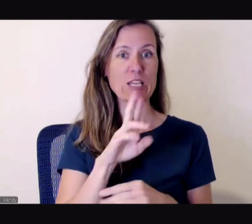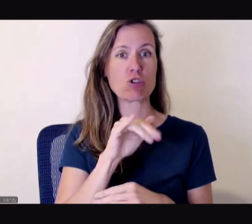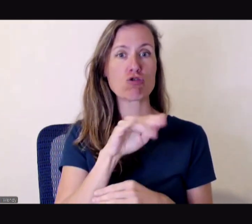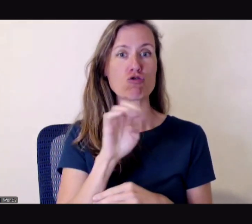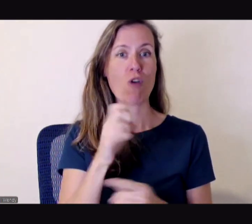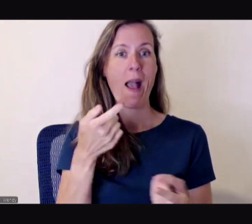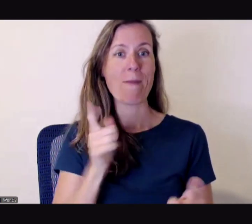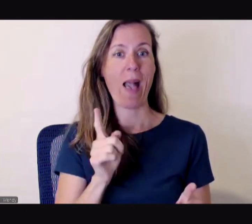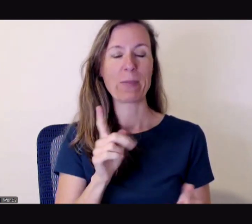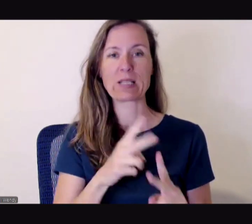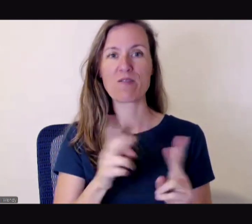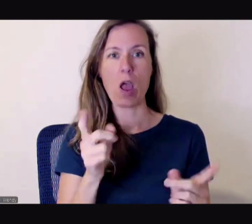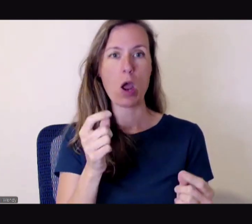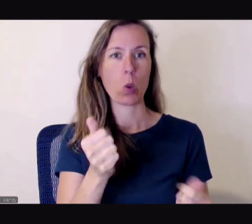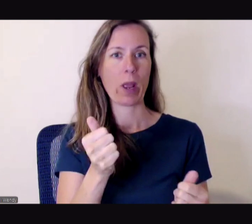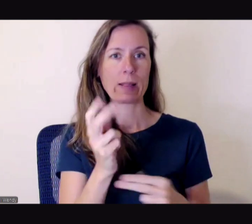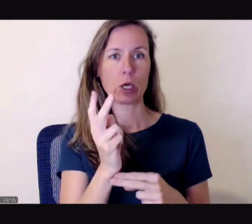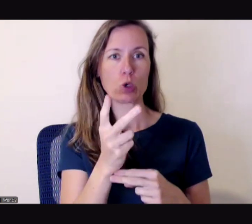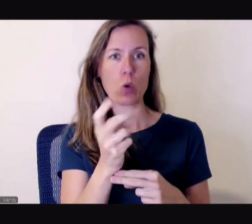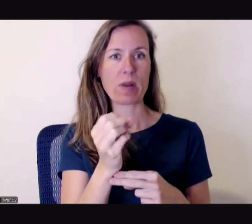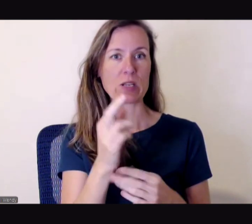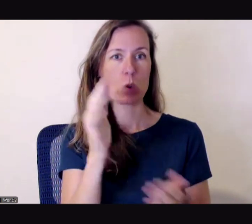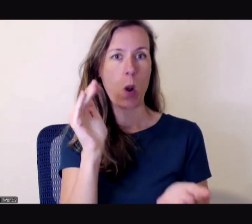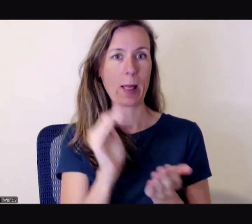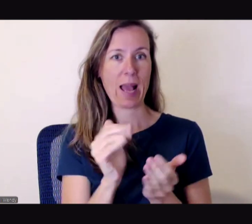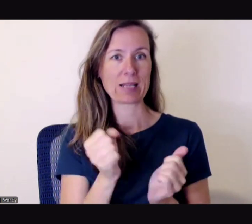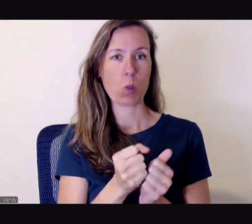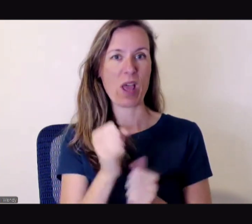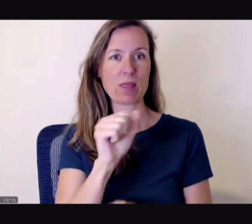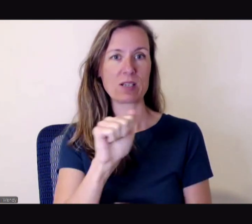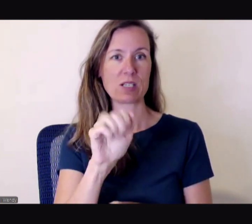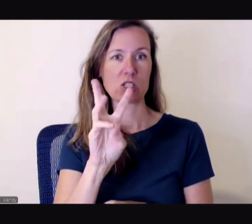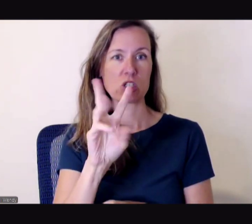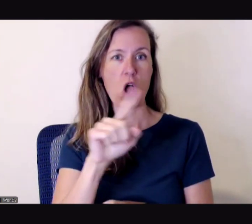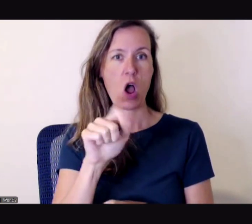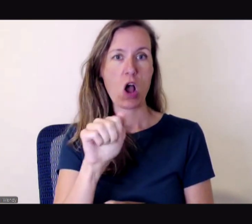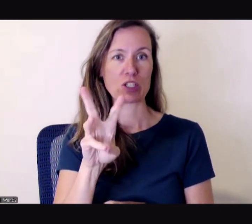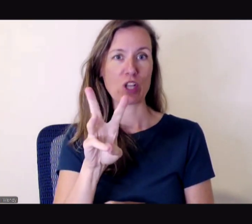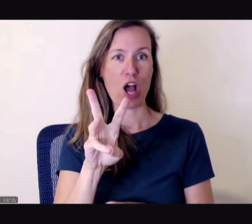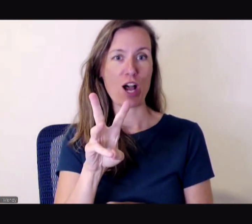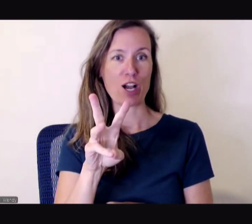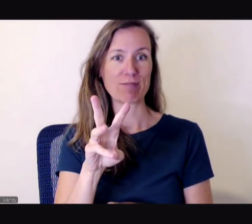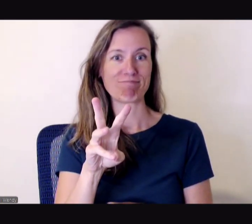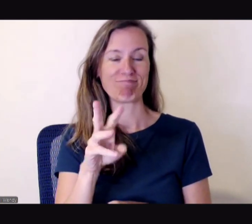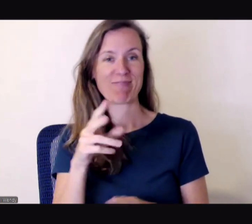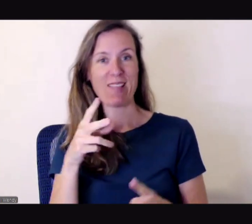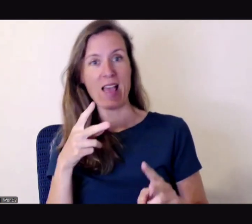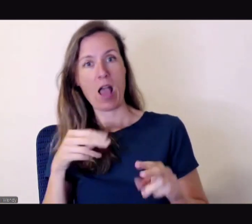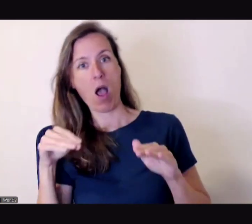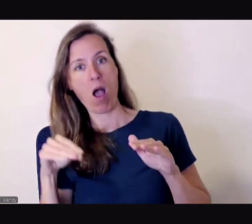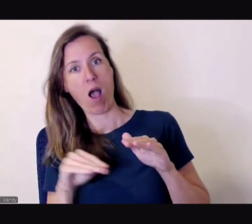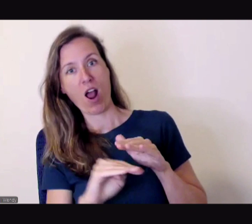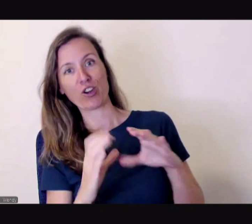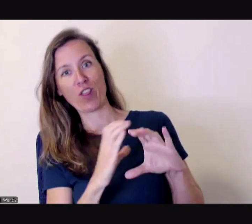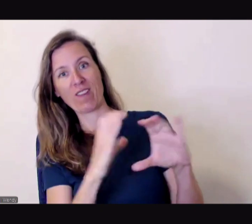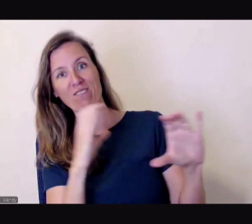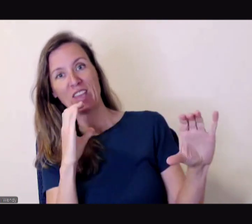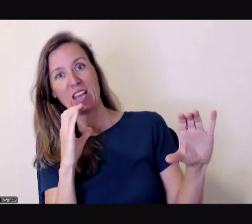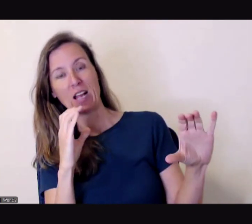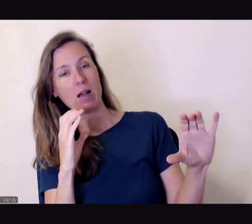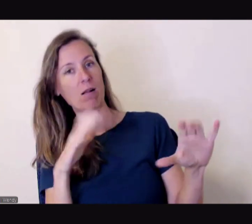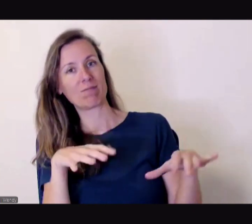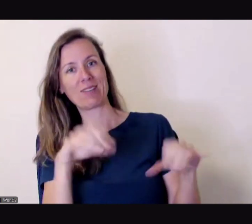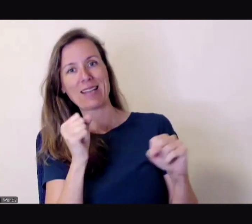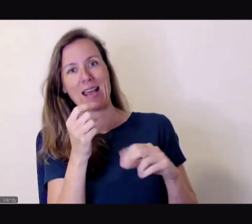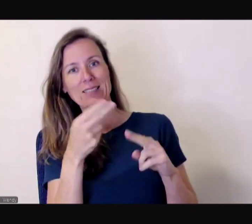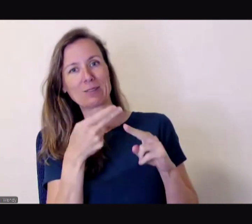less, with a powered sawzall. They climb under the vehicle. It takes very little time, very hard to detect.